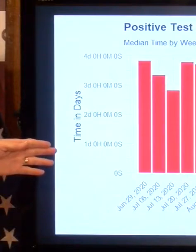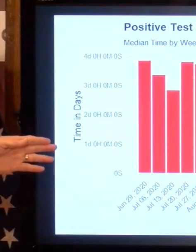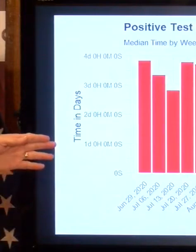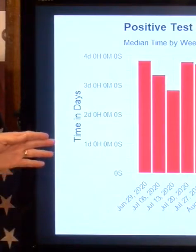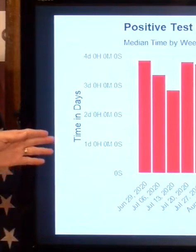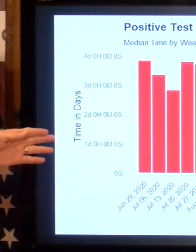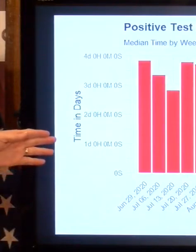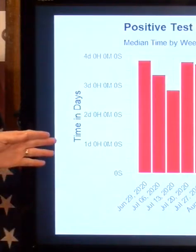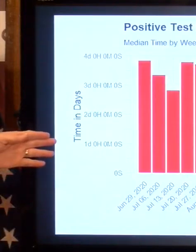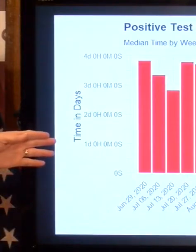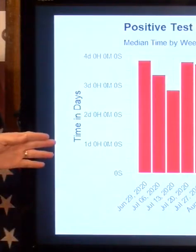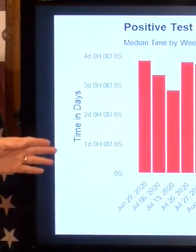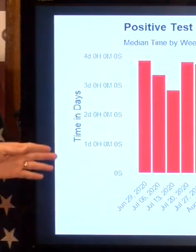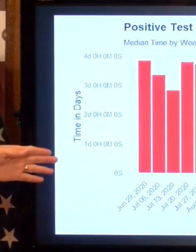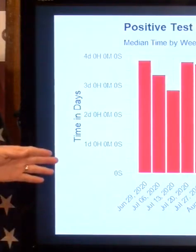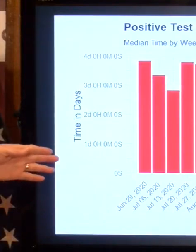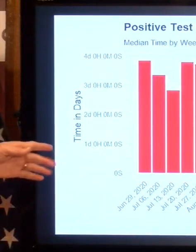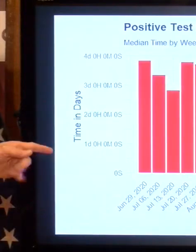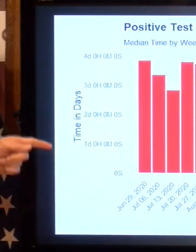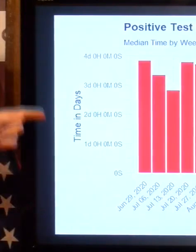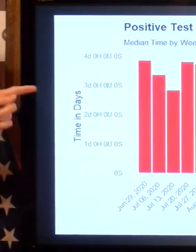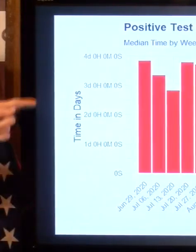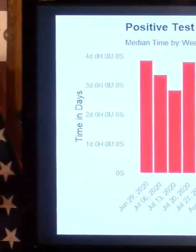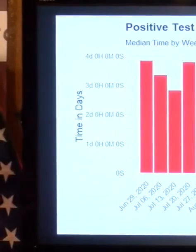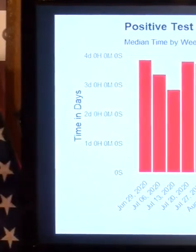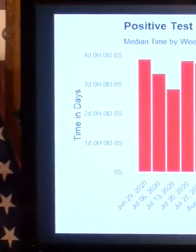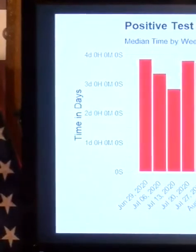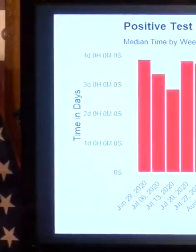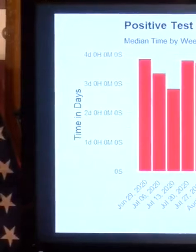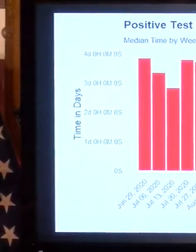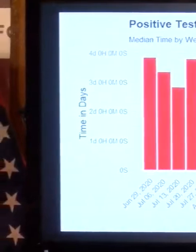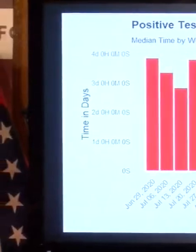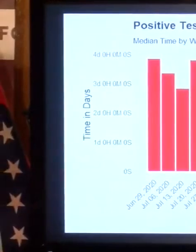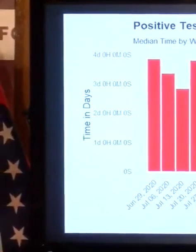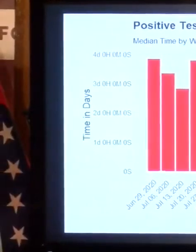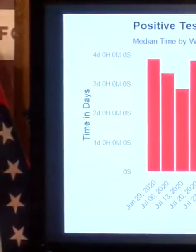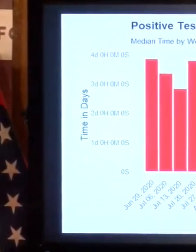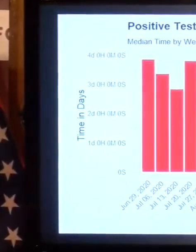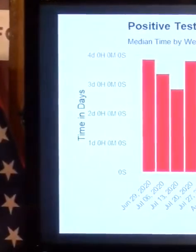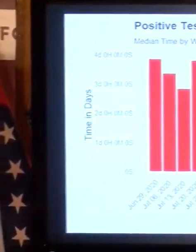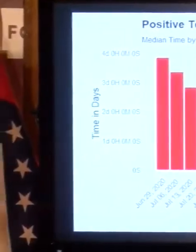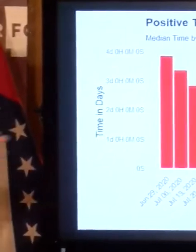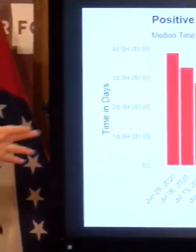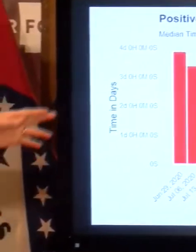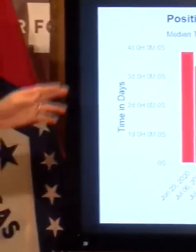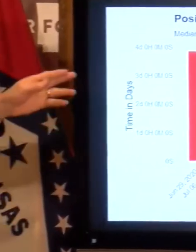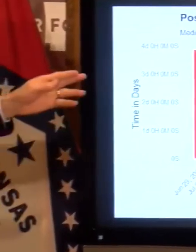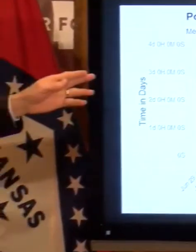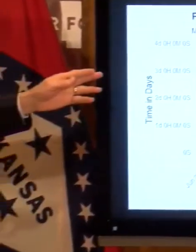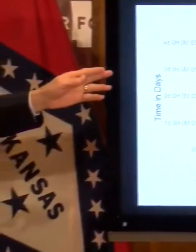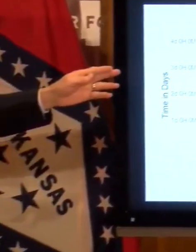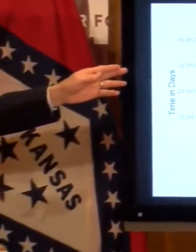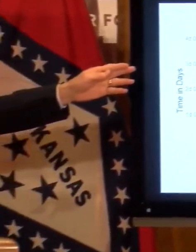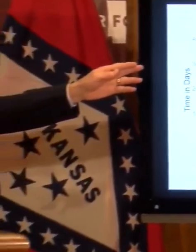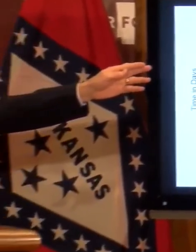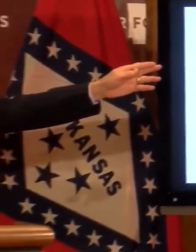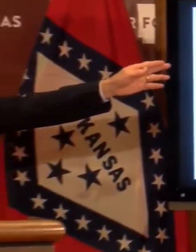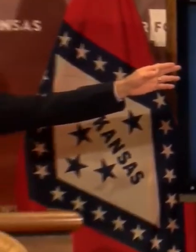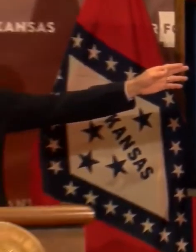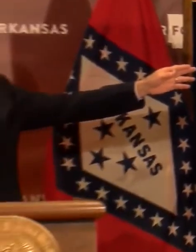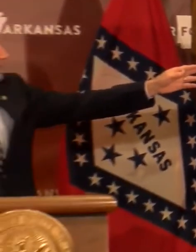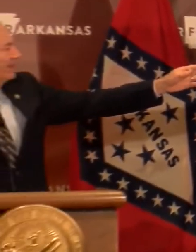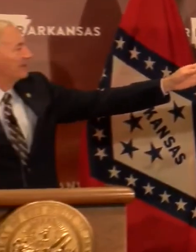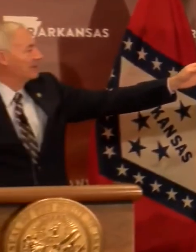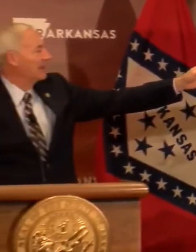then in September is fairly flat, but you can see what's happened in the last week that we've gone back